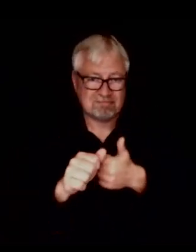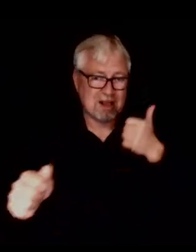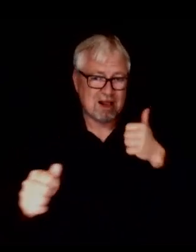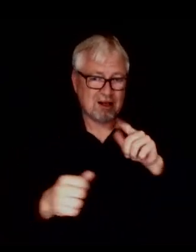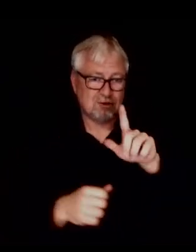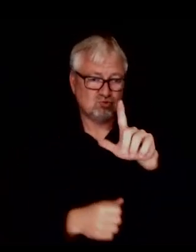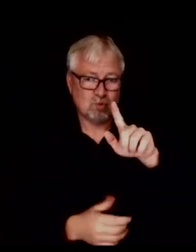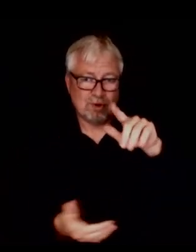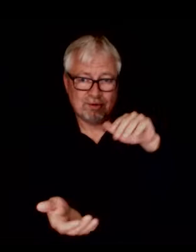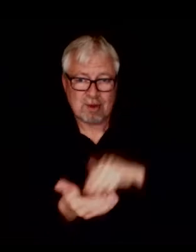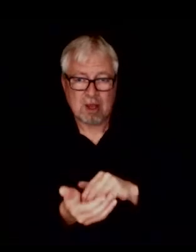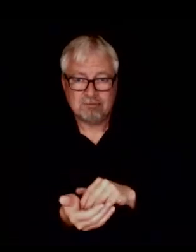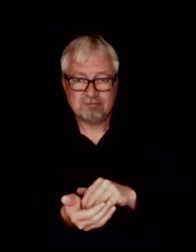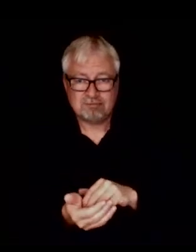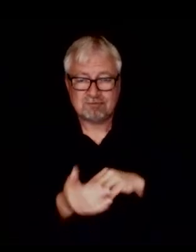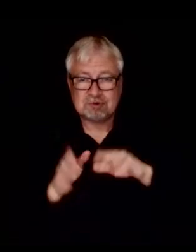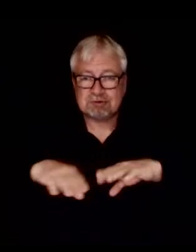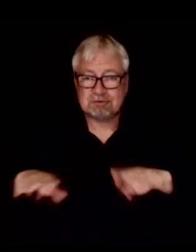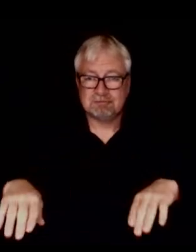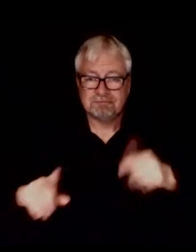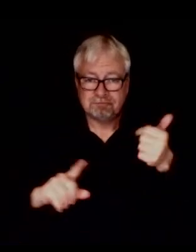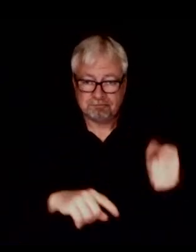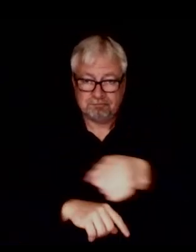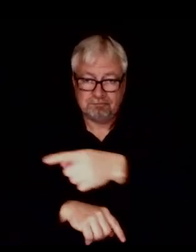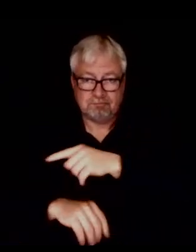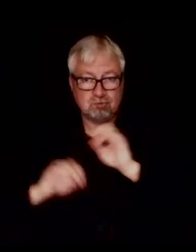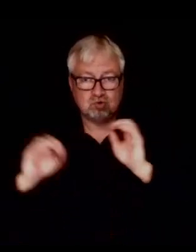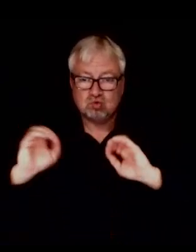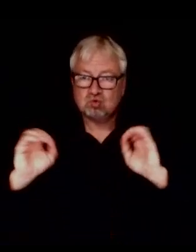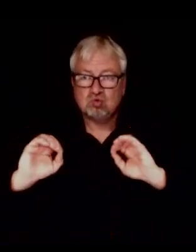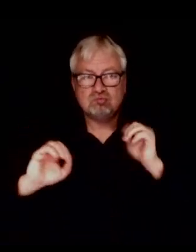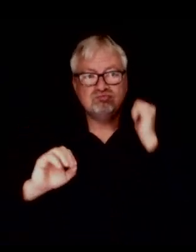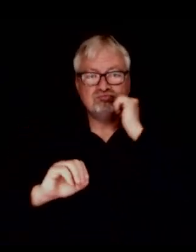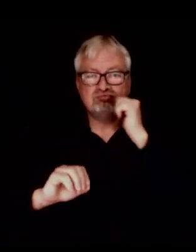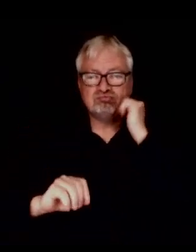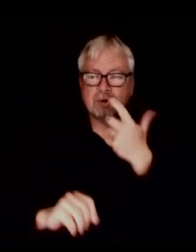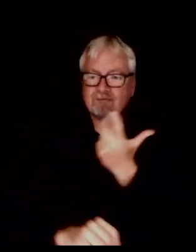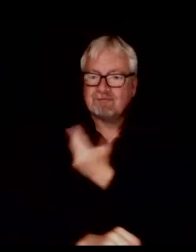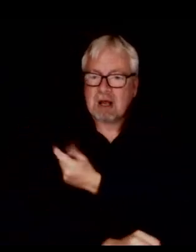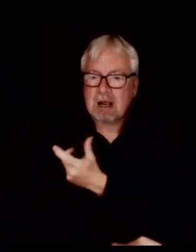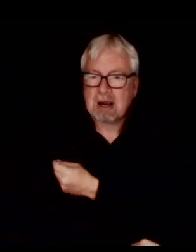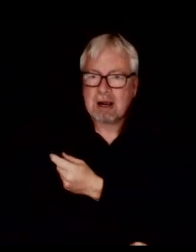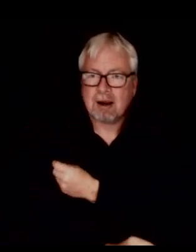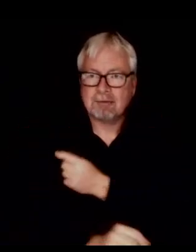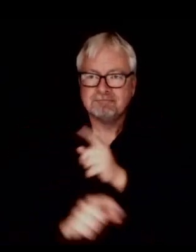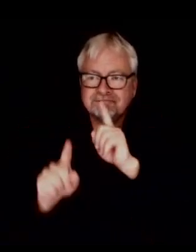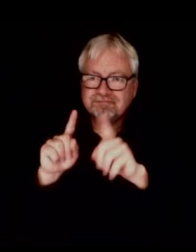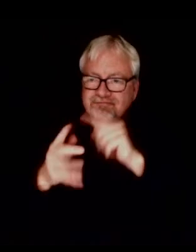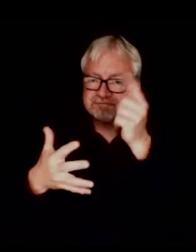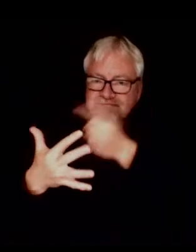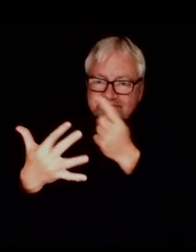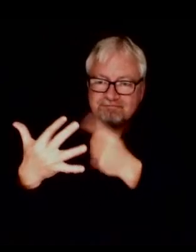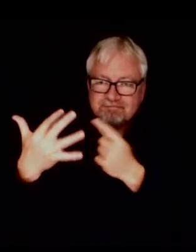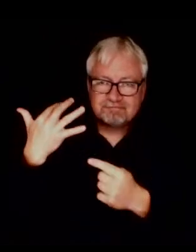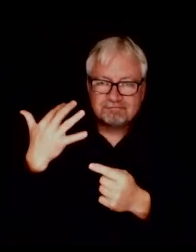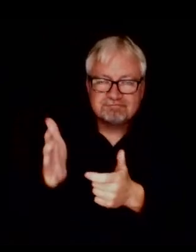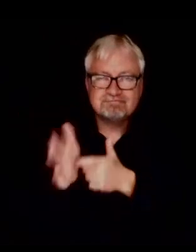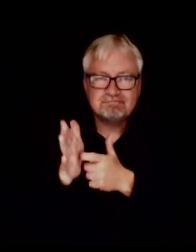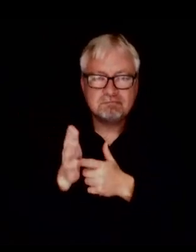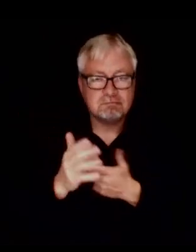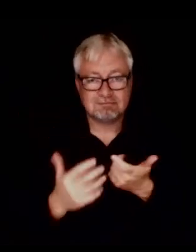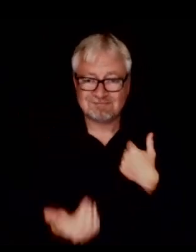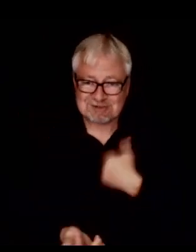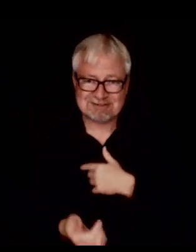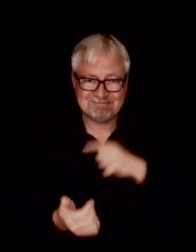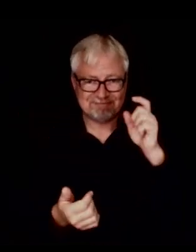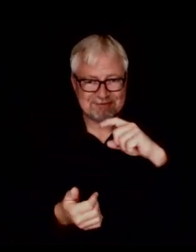In order to decrease the collateral damage to children, we must all do our part so kids can continue to do the things that are